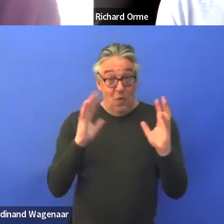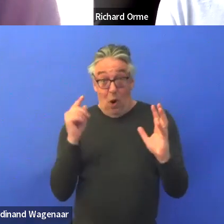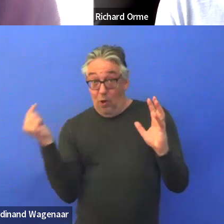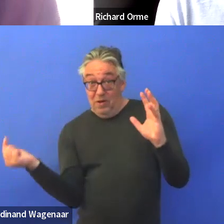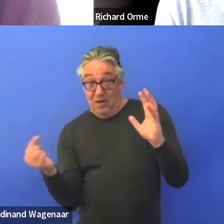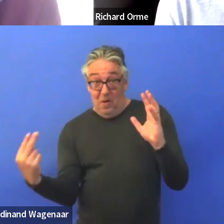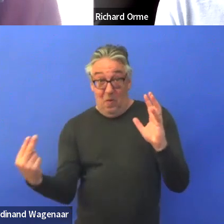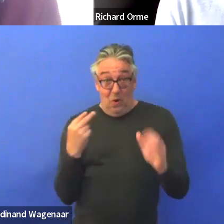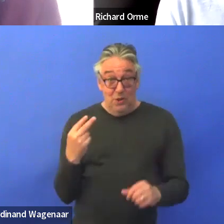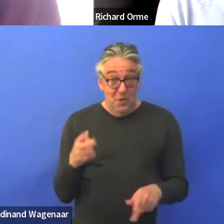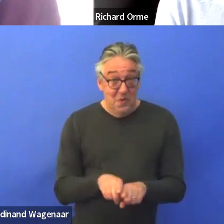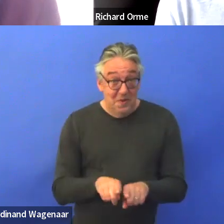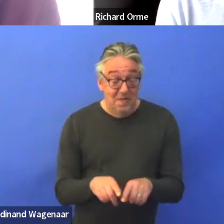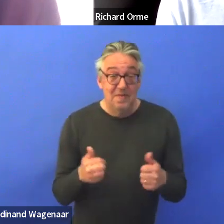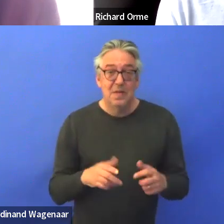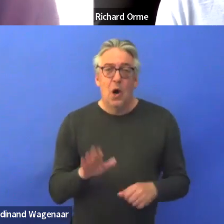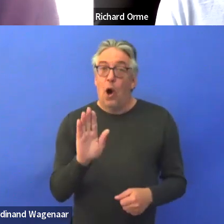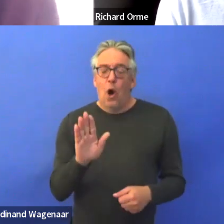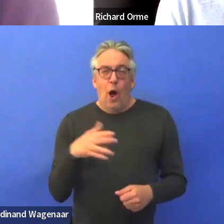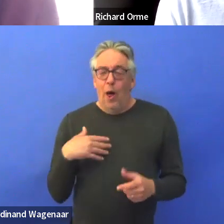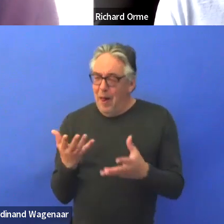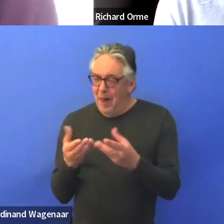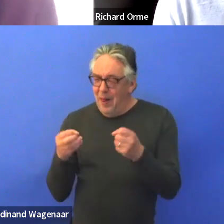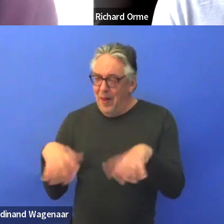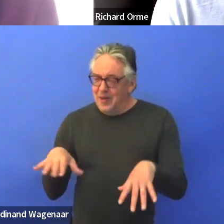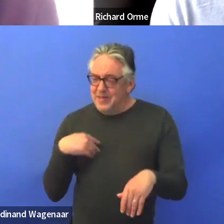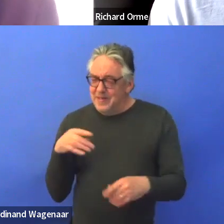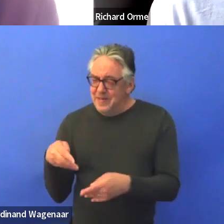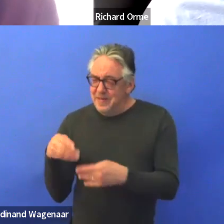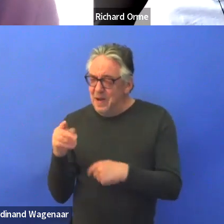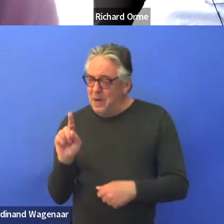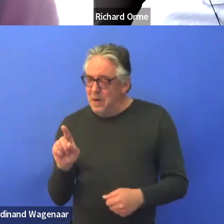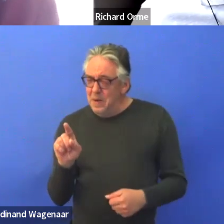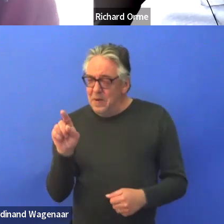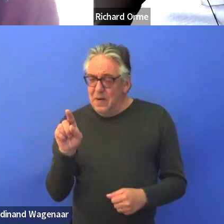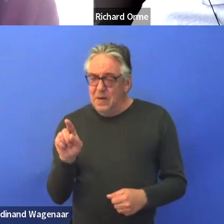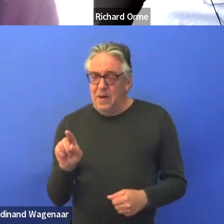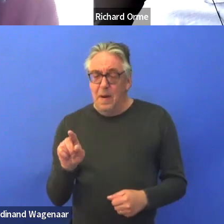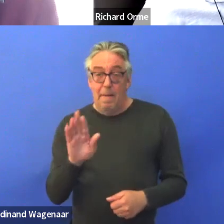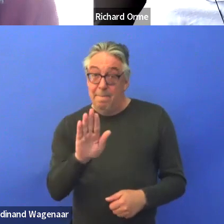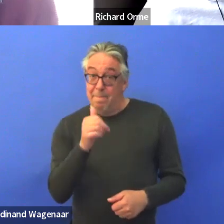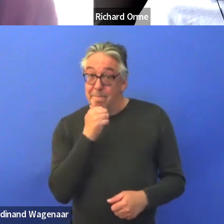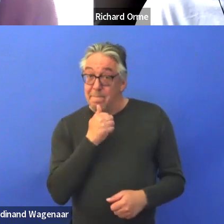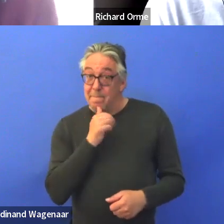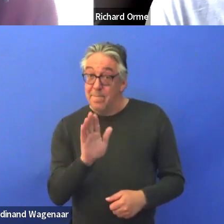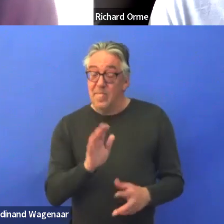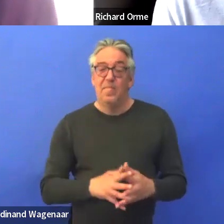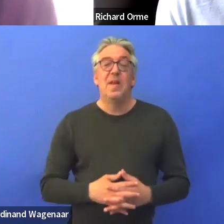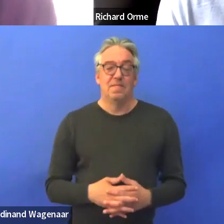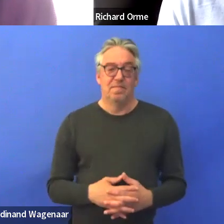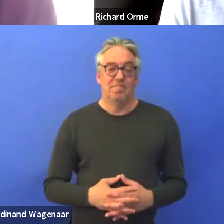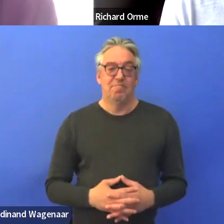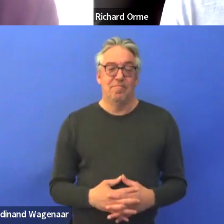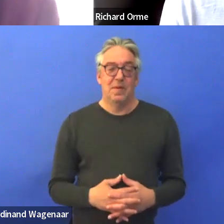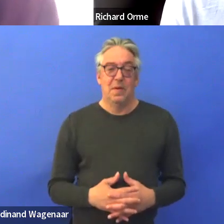the. Sorry, I lost it again. Bear me with me. What is it? Yeah, here it